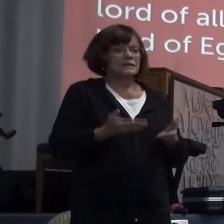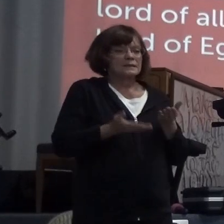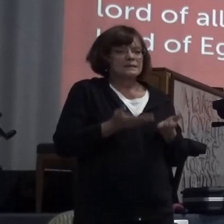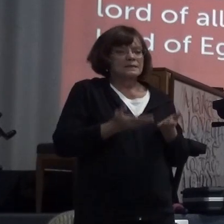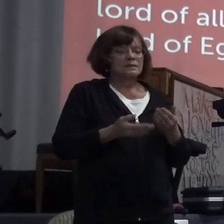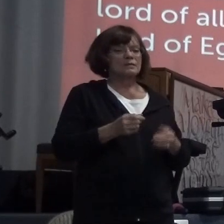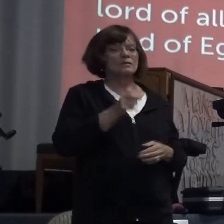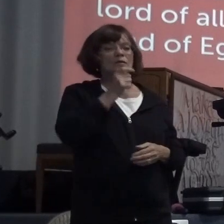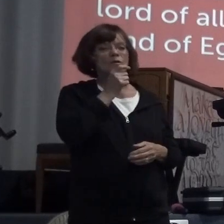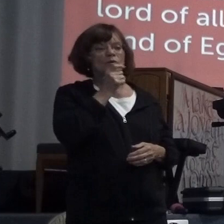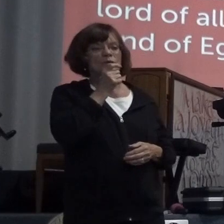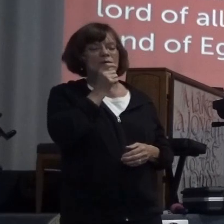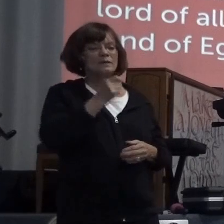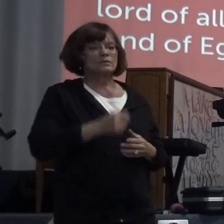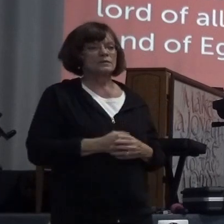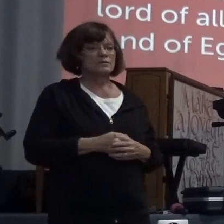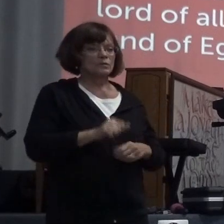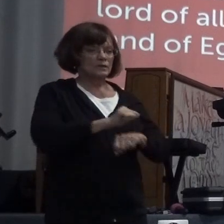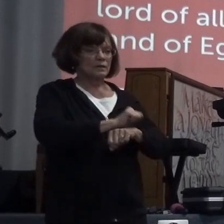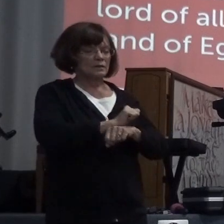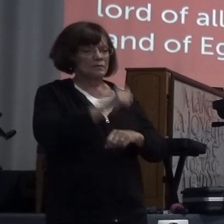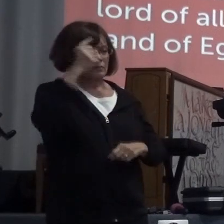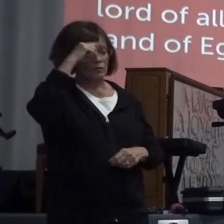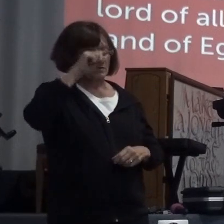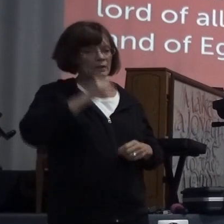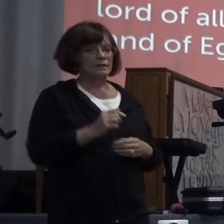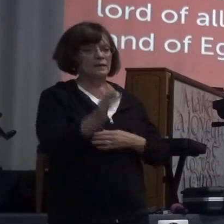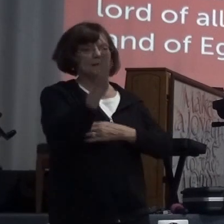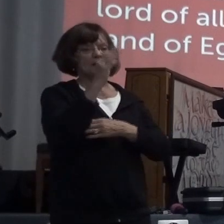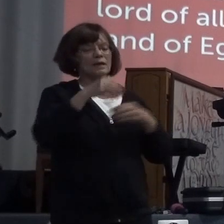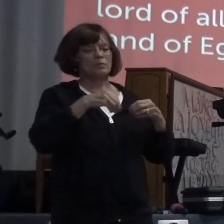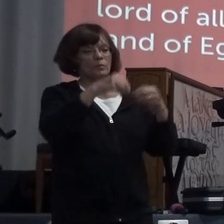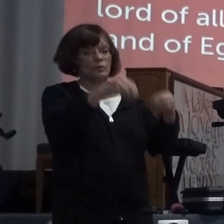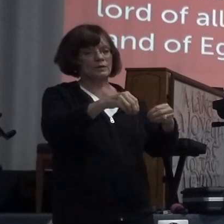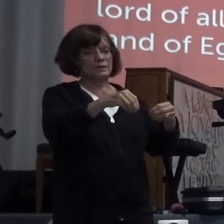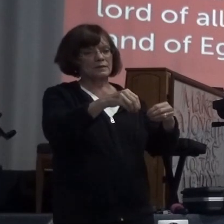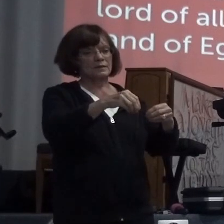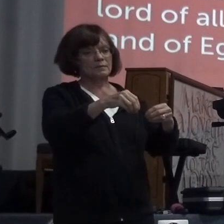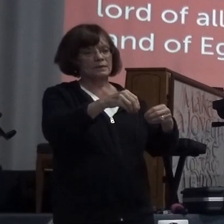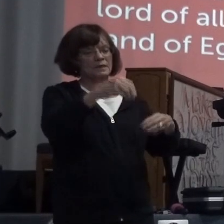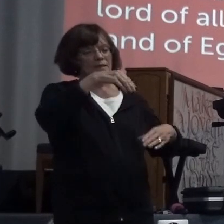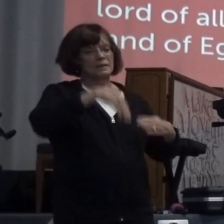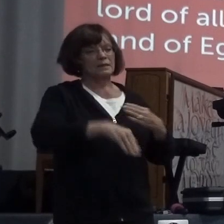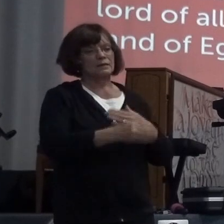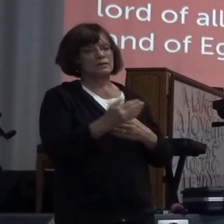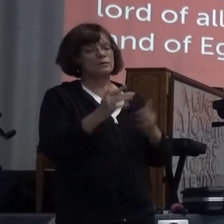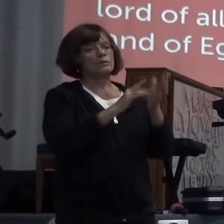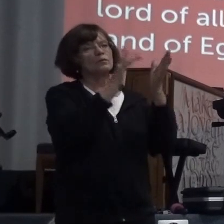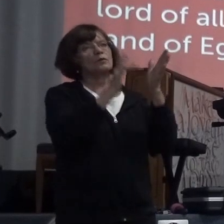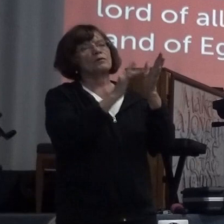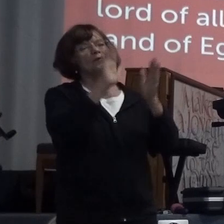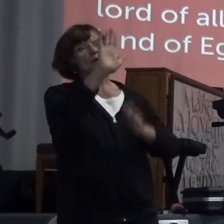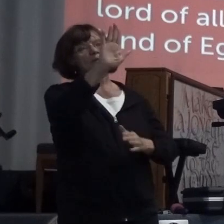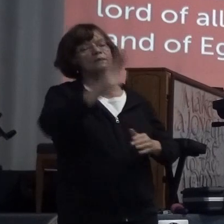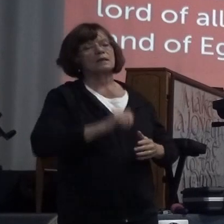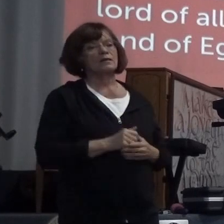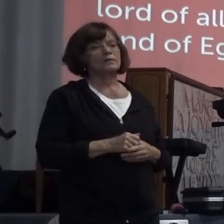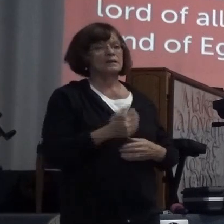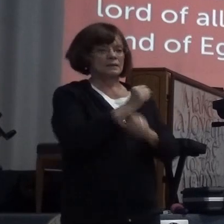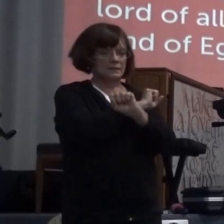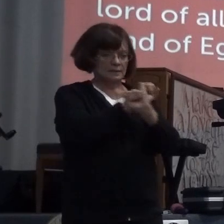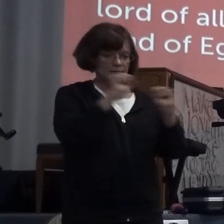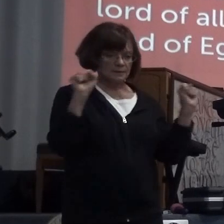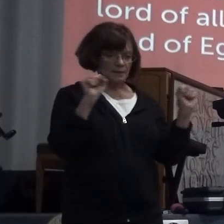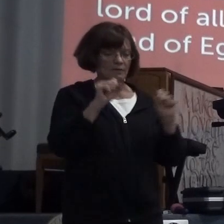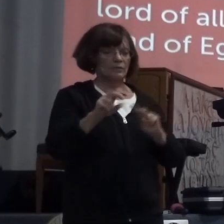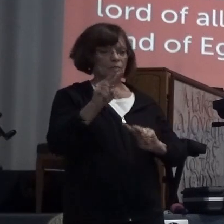and what he was doing there, God put him there. He put him in that to glorify himself, to save the